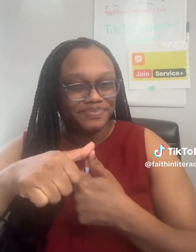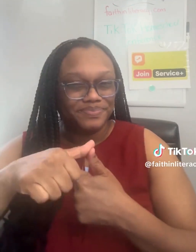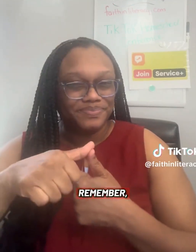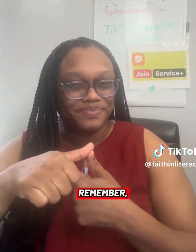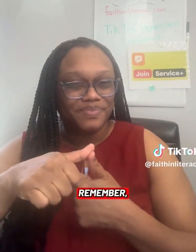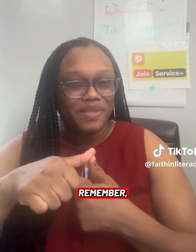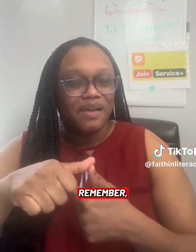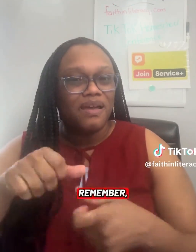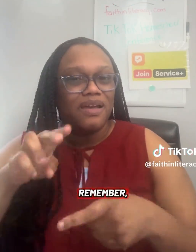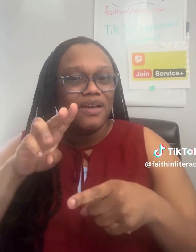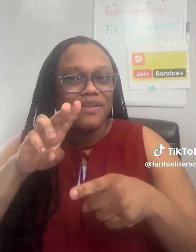Remember,